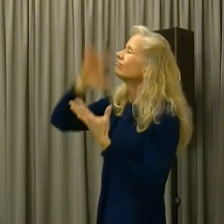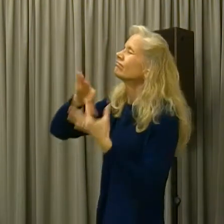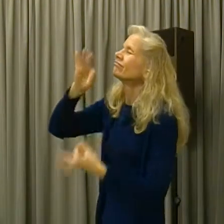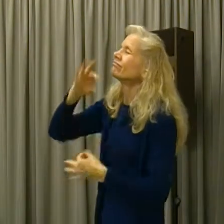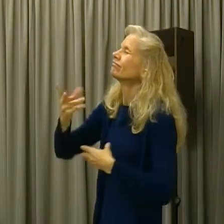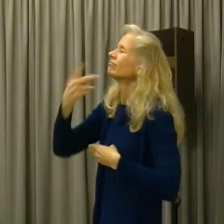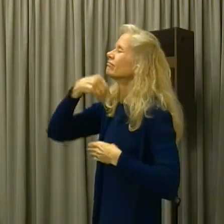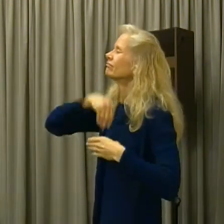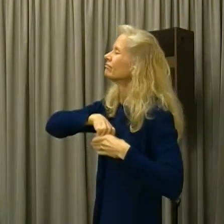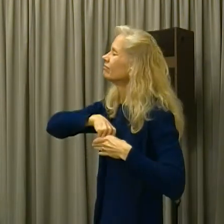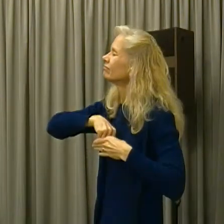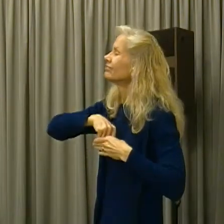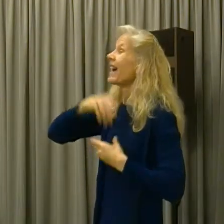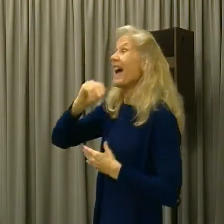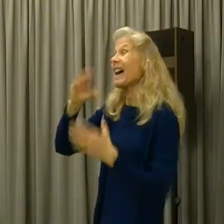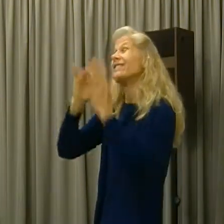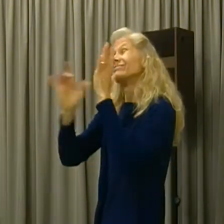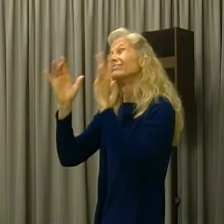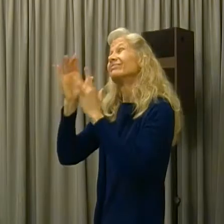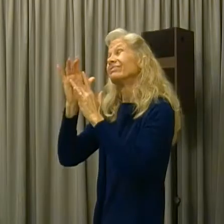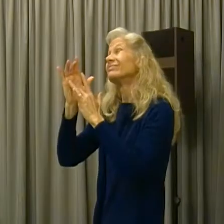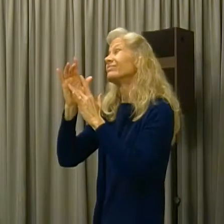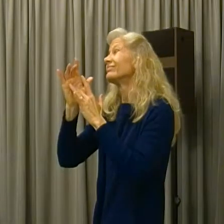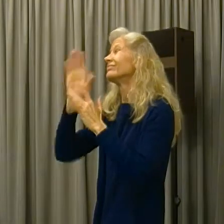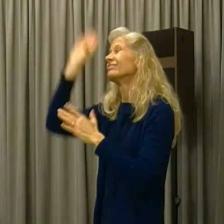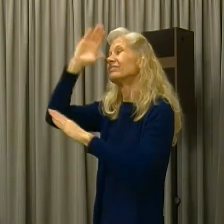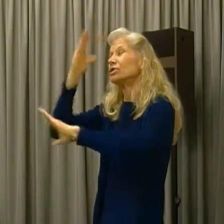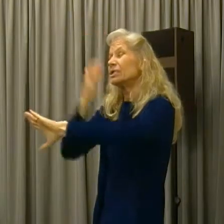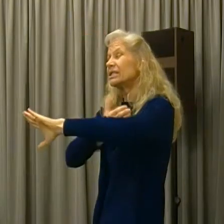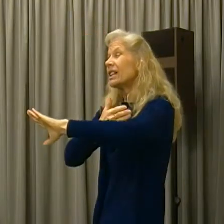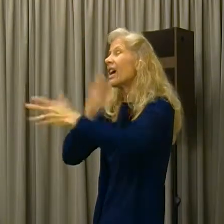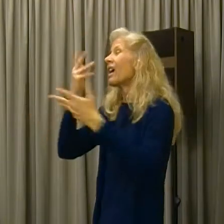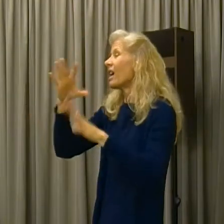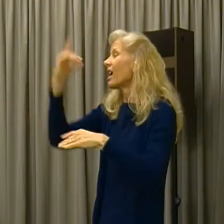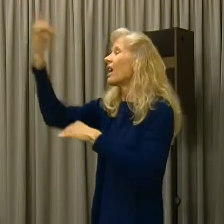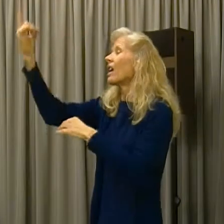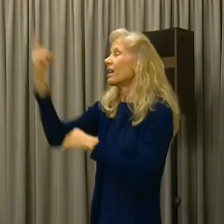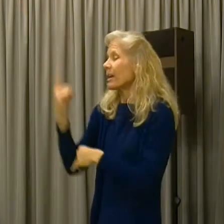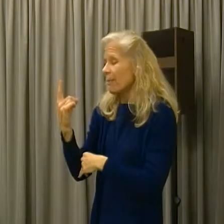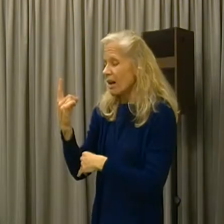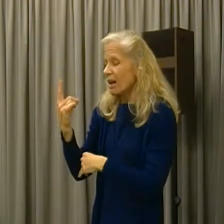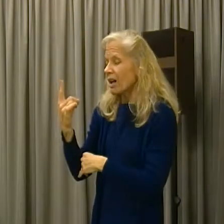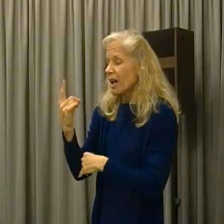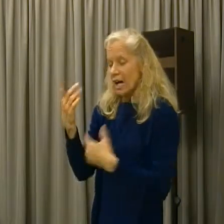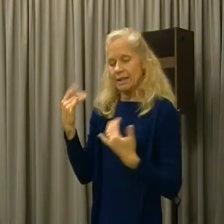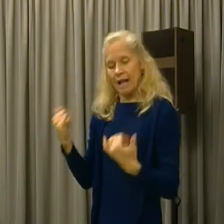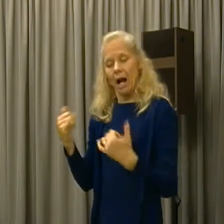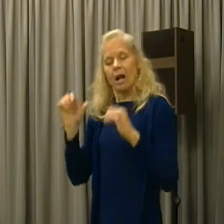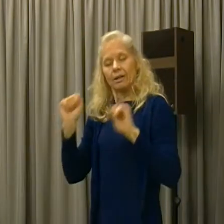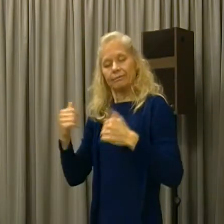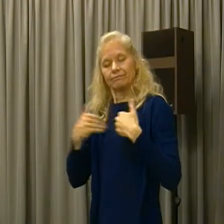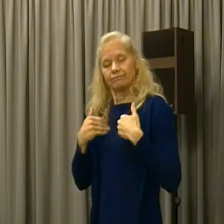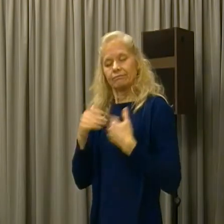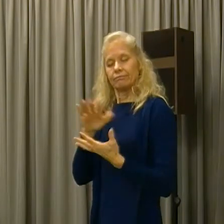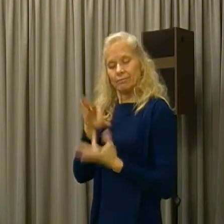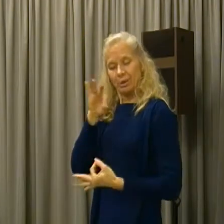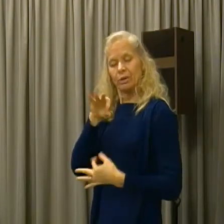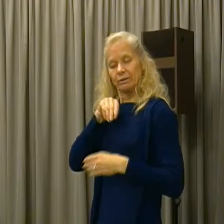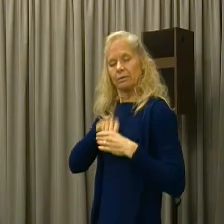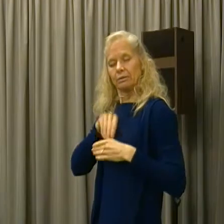Spirit possible. Jesus Christ purchased this life for us, sent the Spirit to live in our hearts the moment we trusted